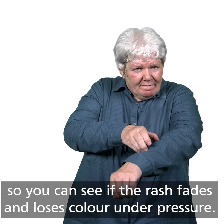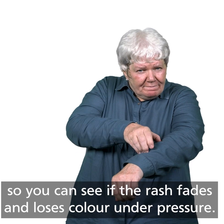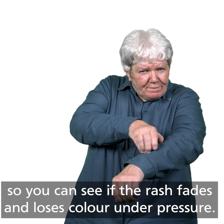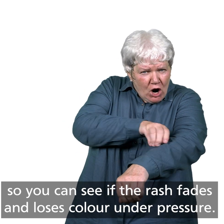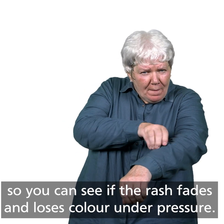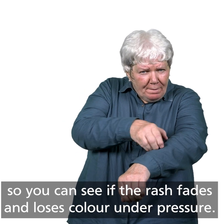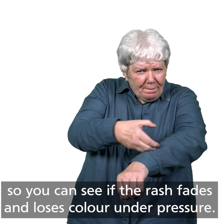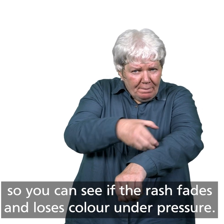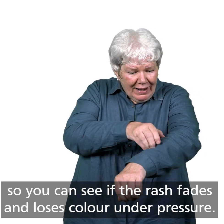pressure.